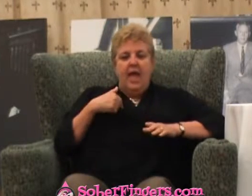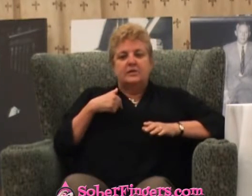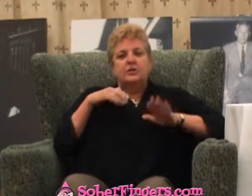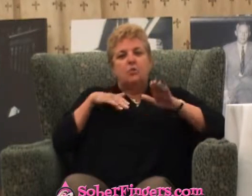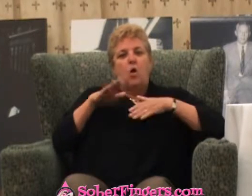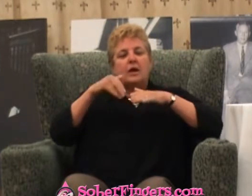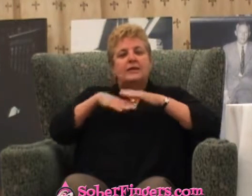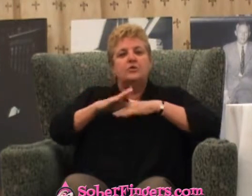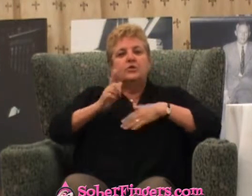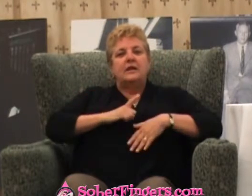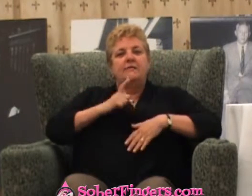she just stops.